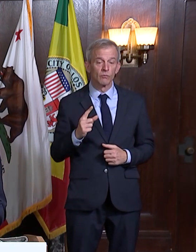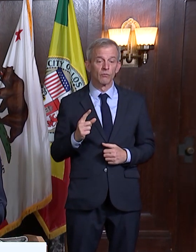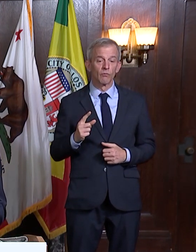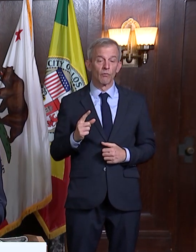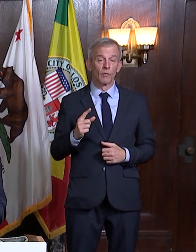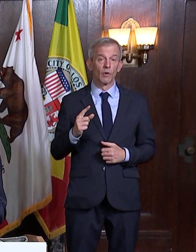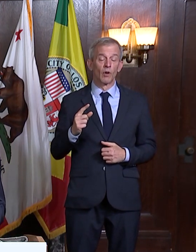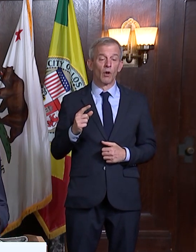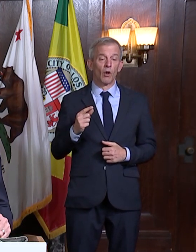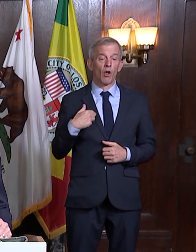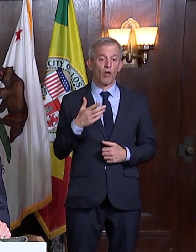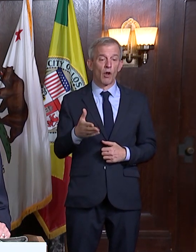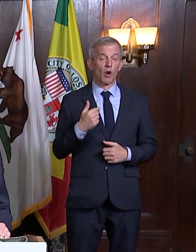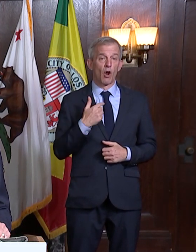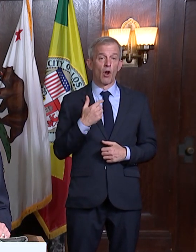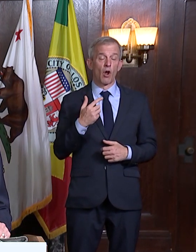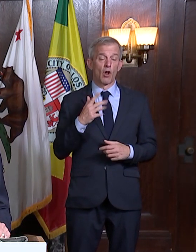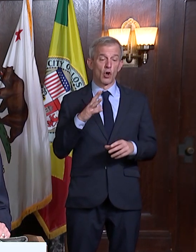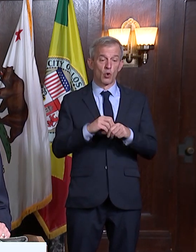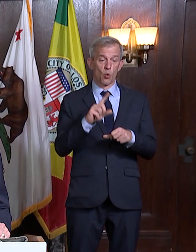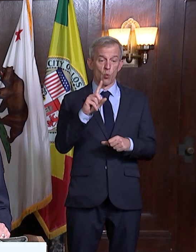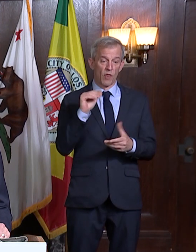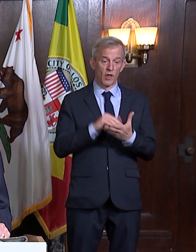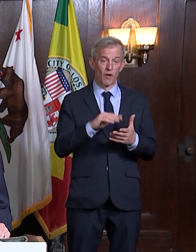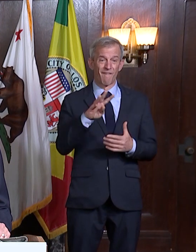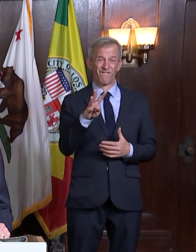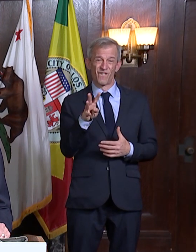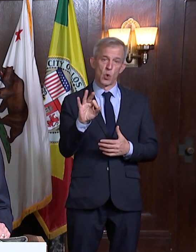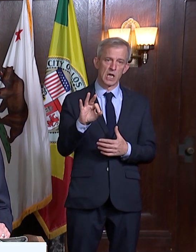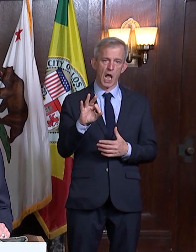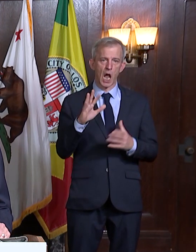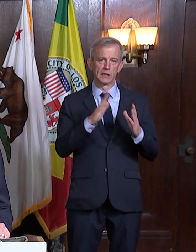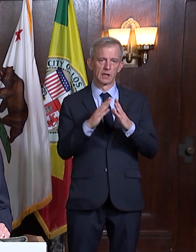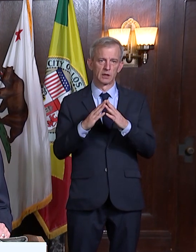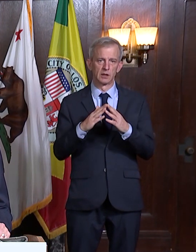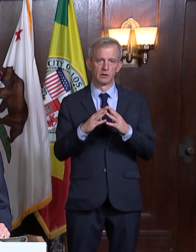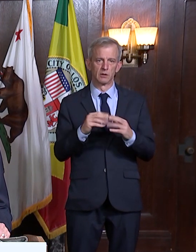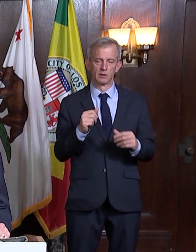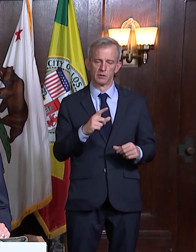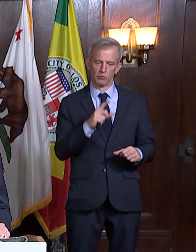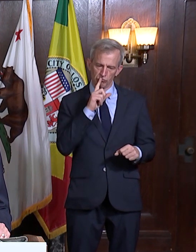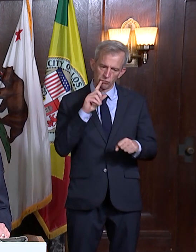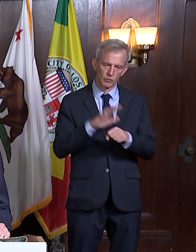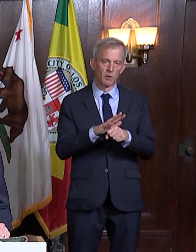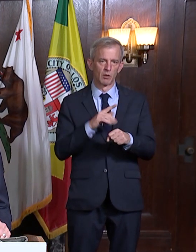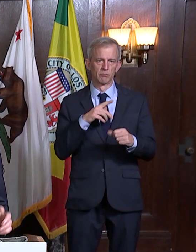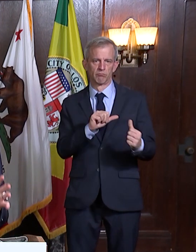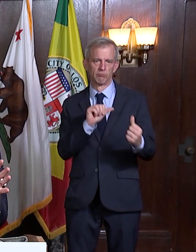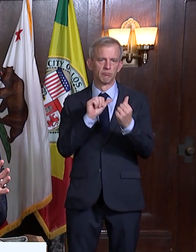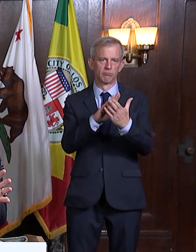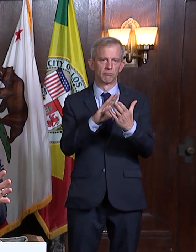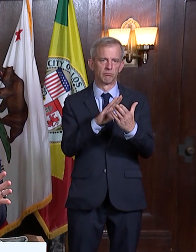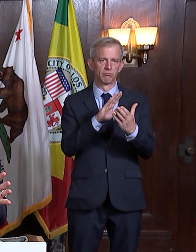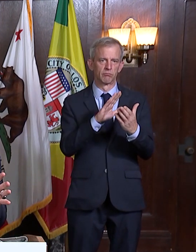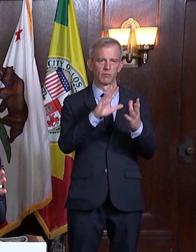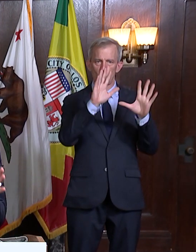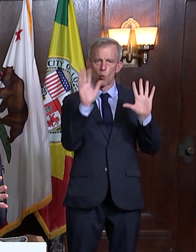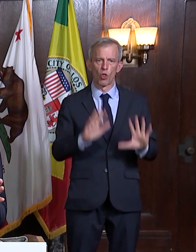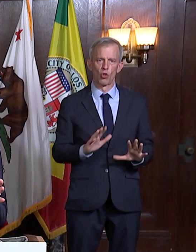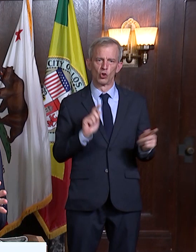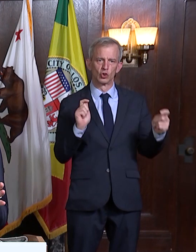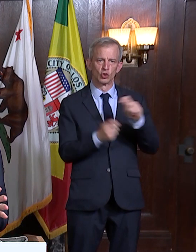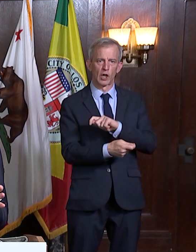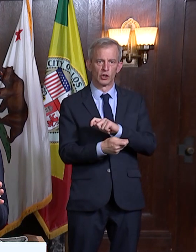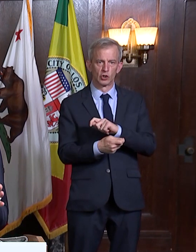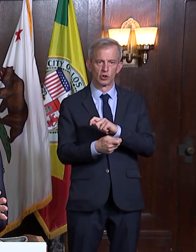Angeles, 1,049 cities that committed themselves to addressing climate change, a group of cities as big